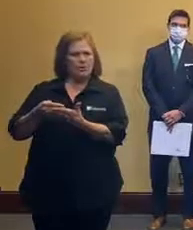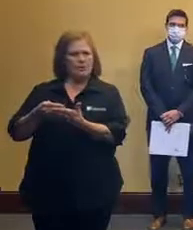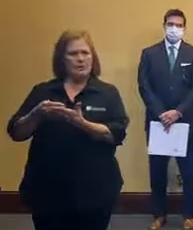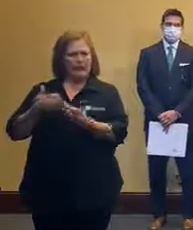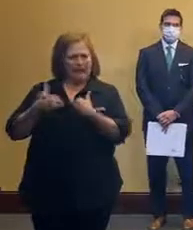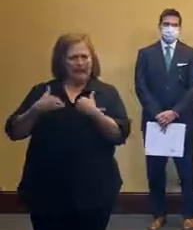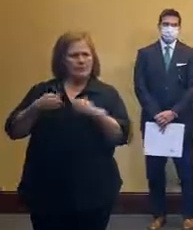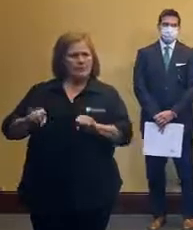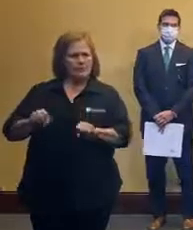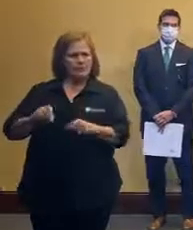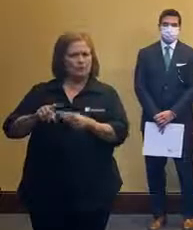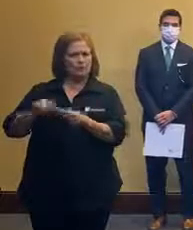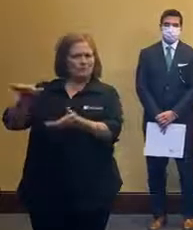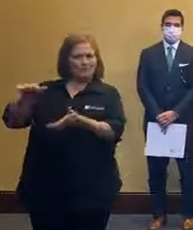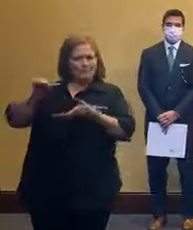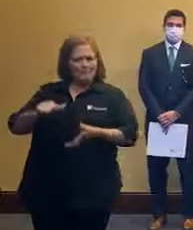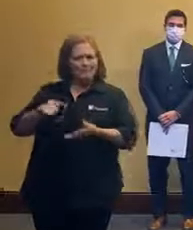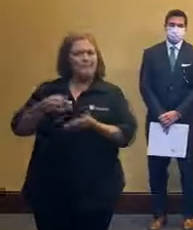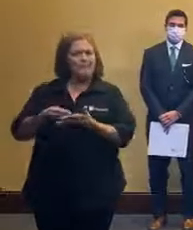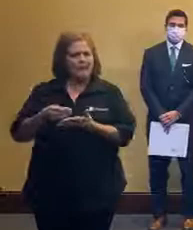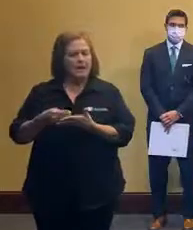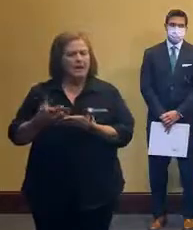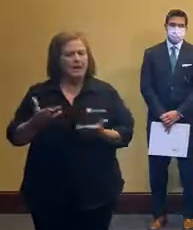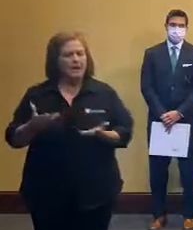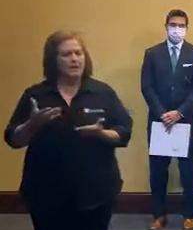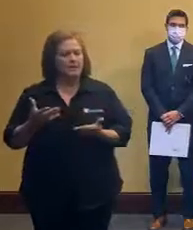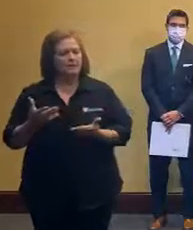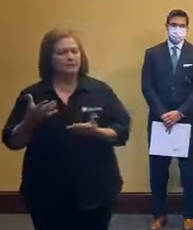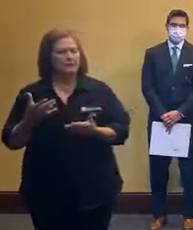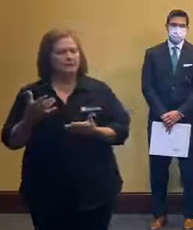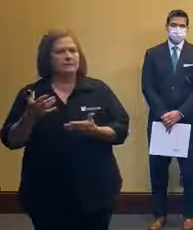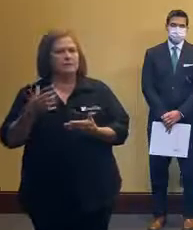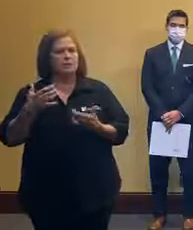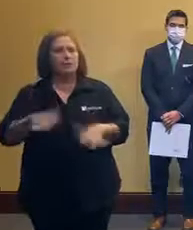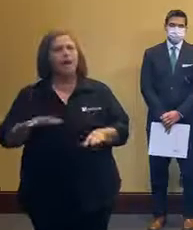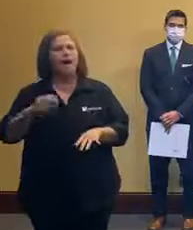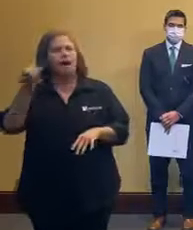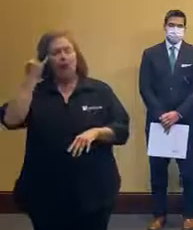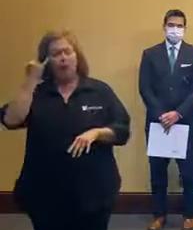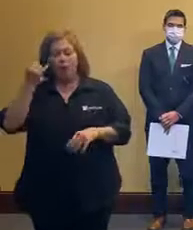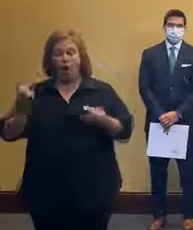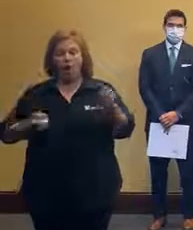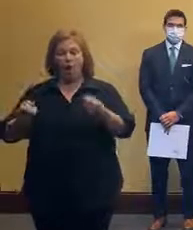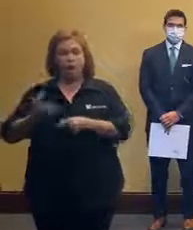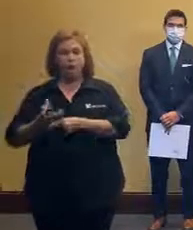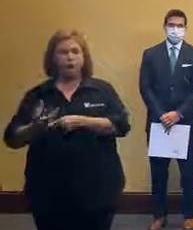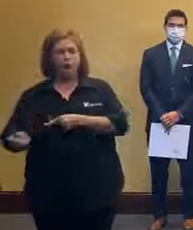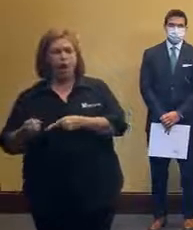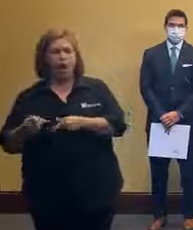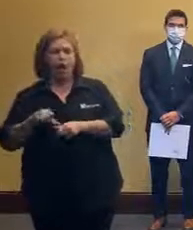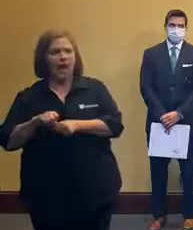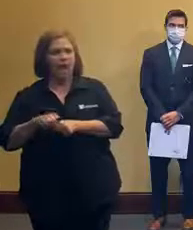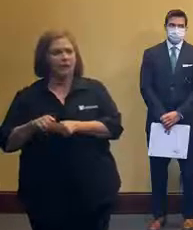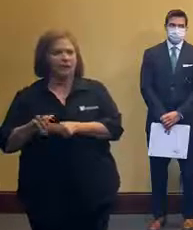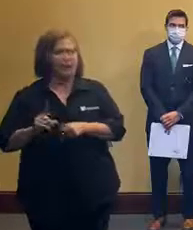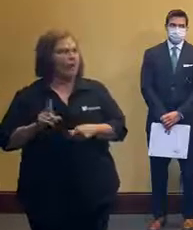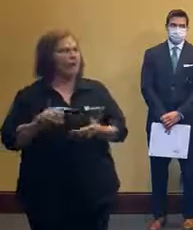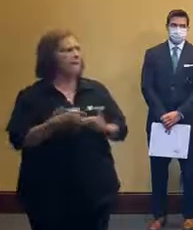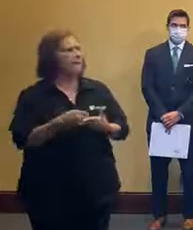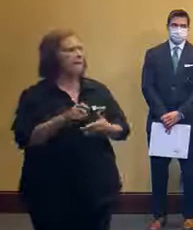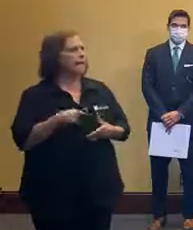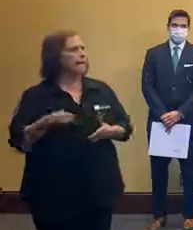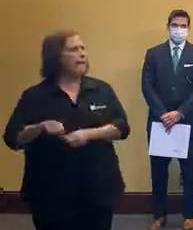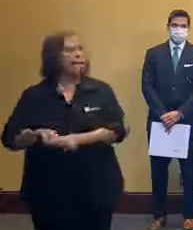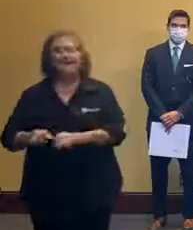access to it, and not wanting to, an analogy of a car running out of gas and then you say, oh, where can I get the money to get more